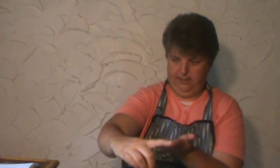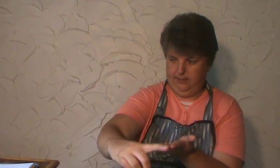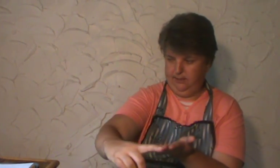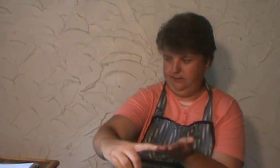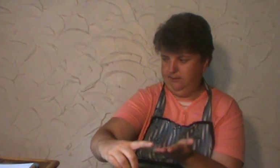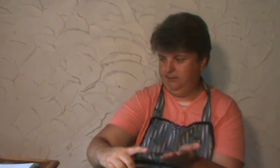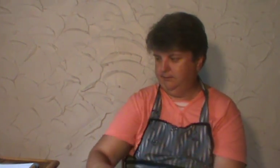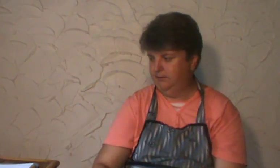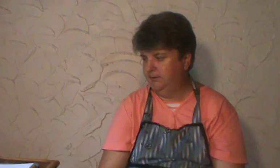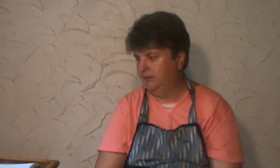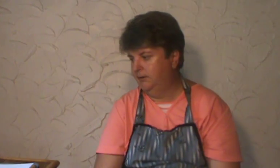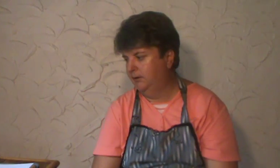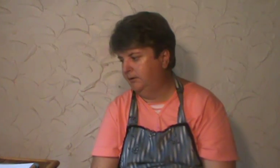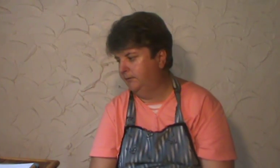week.